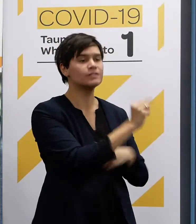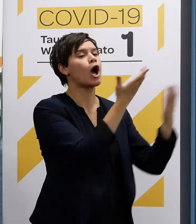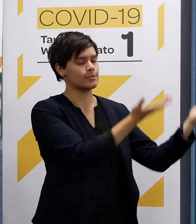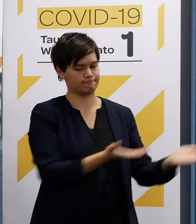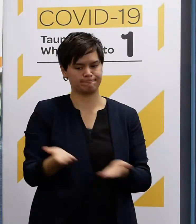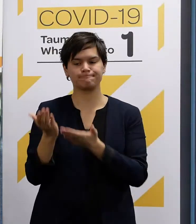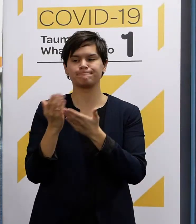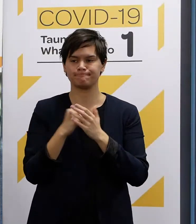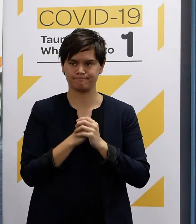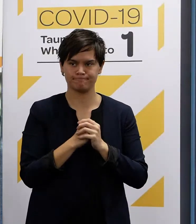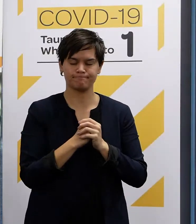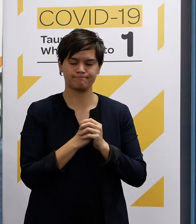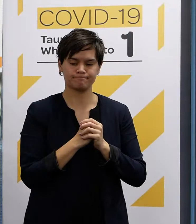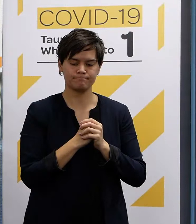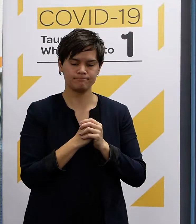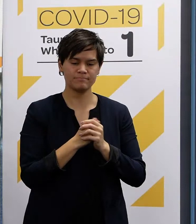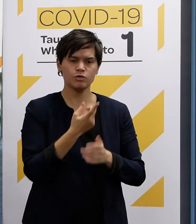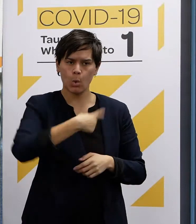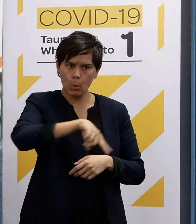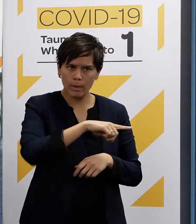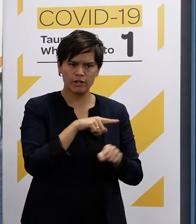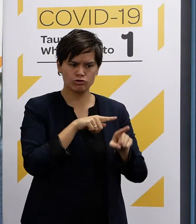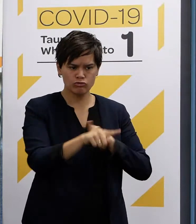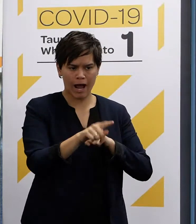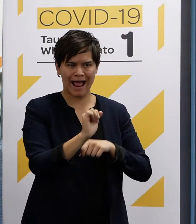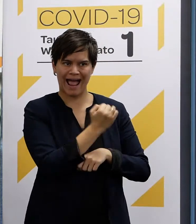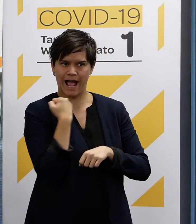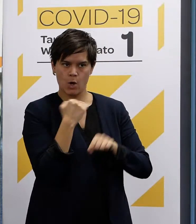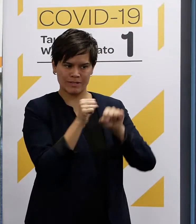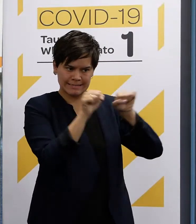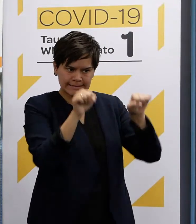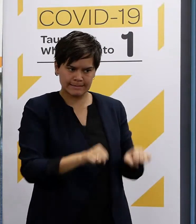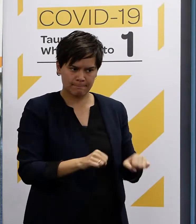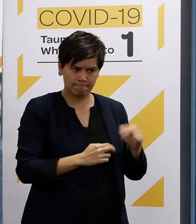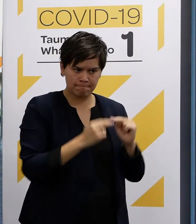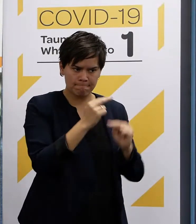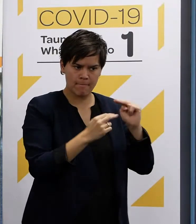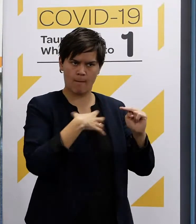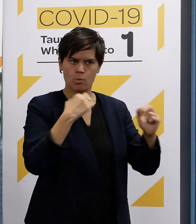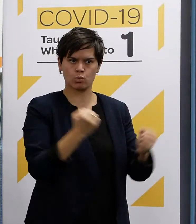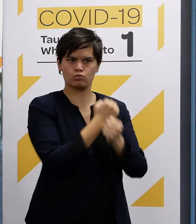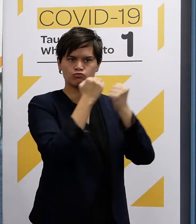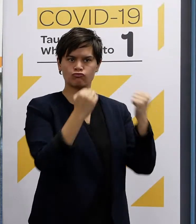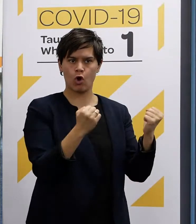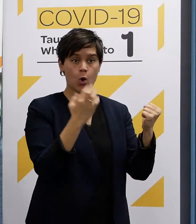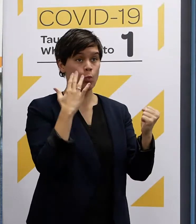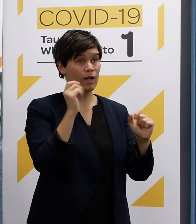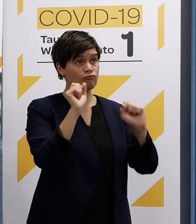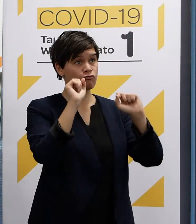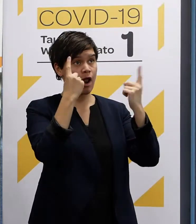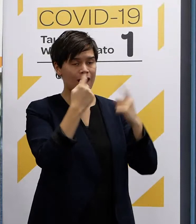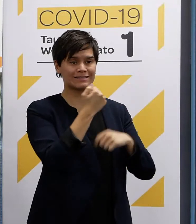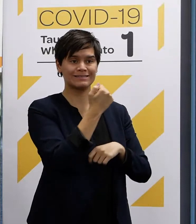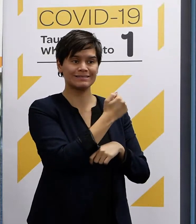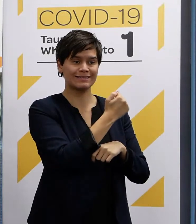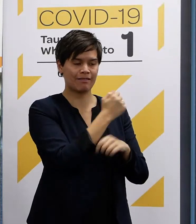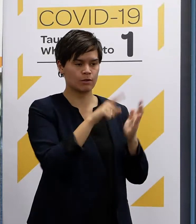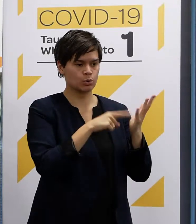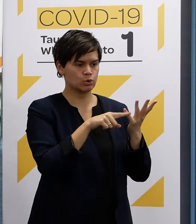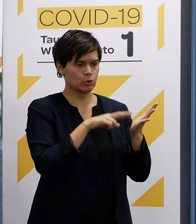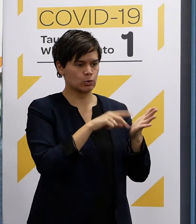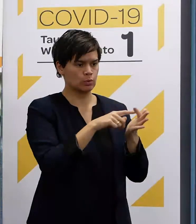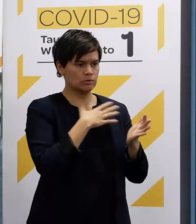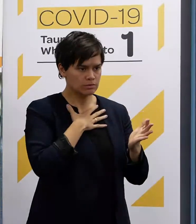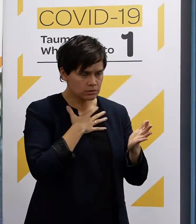taken strict action to strengthen our systems, and as soon as we became aware from the 16th, of course, everybody is now being tested.